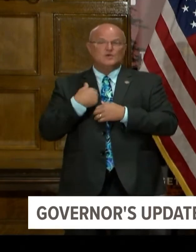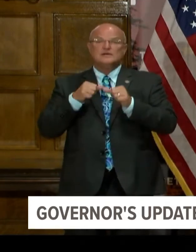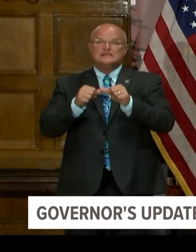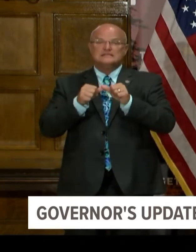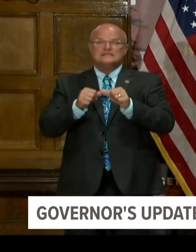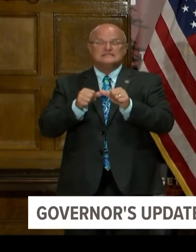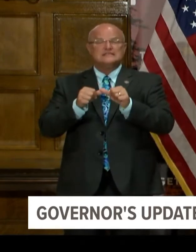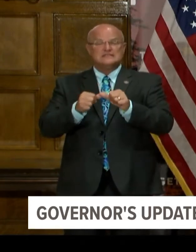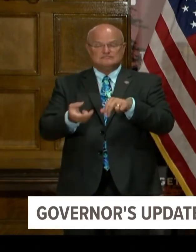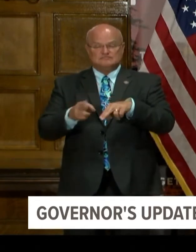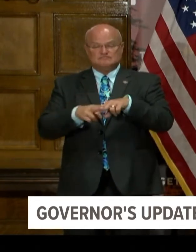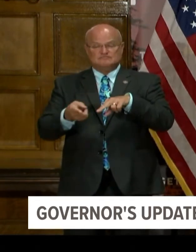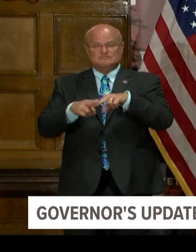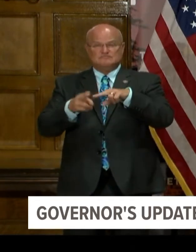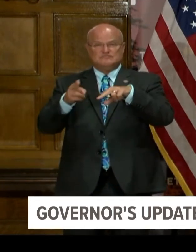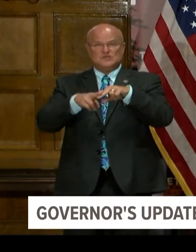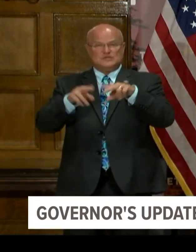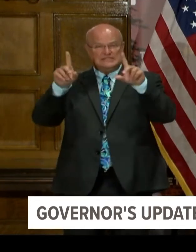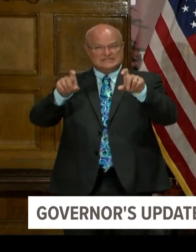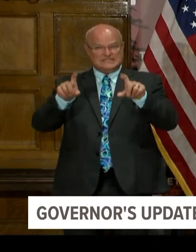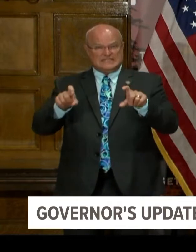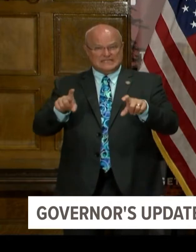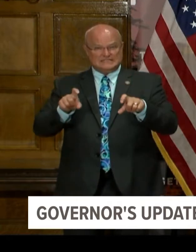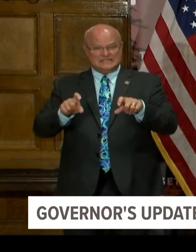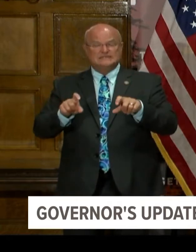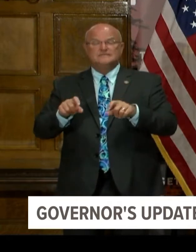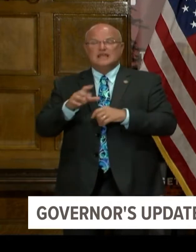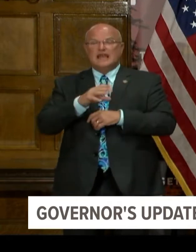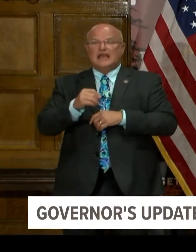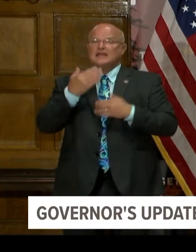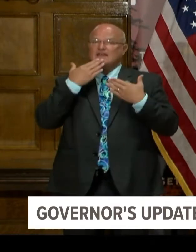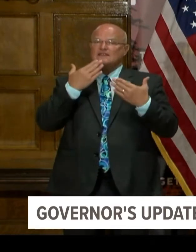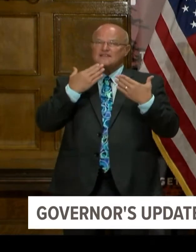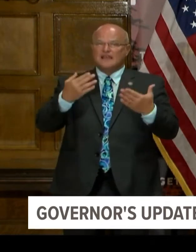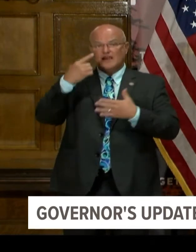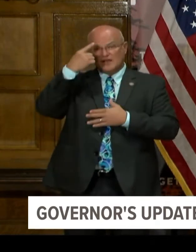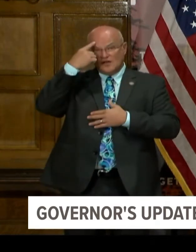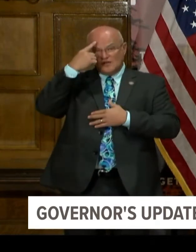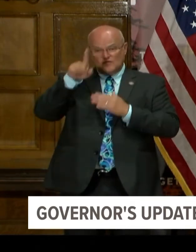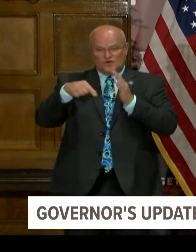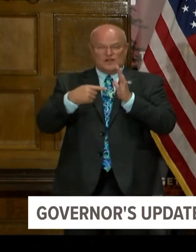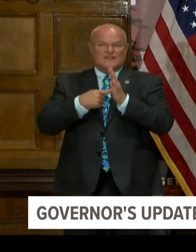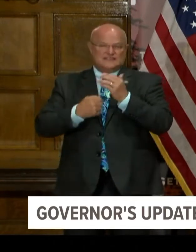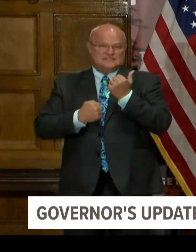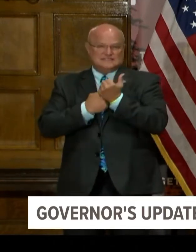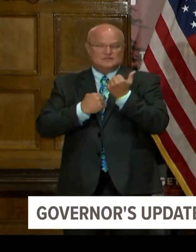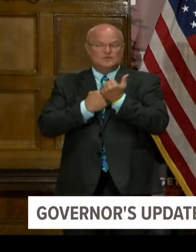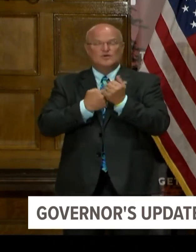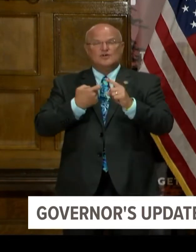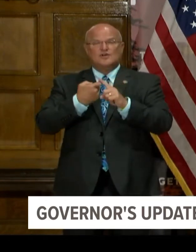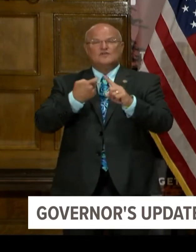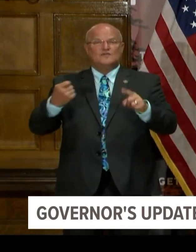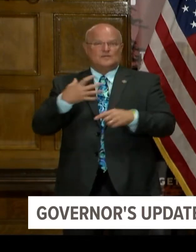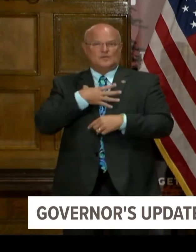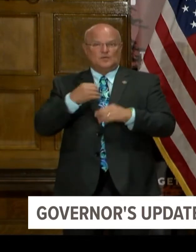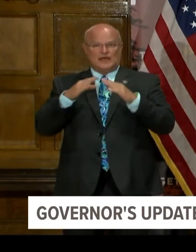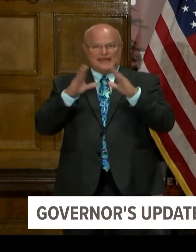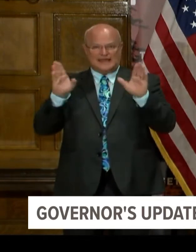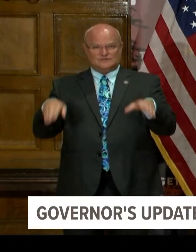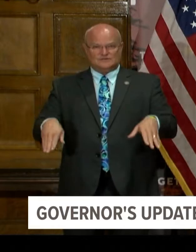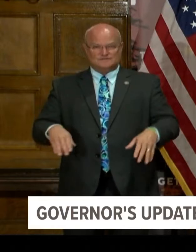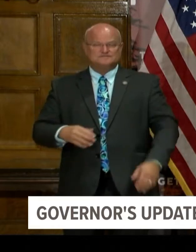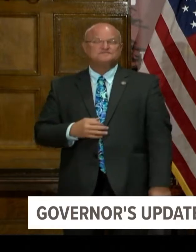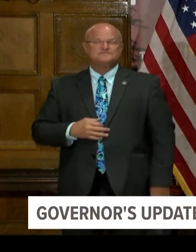continuing to increase our testing capacity, and we're grateful for this support from the White